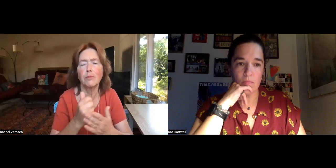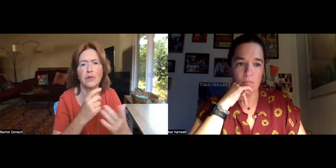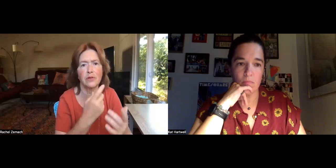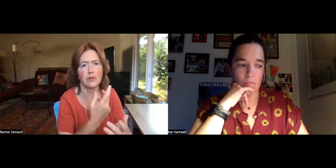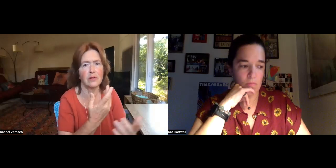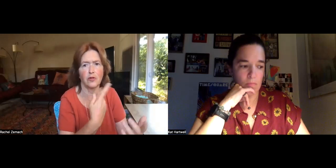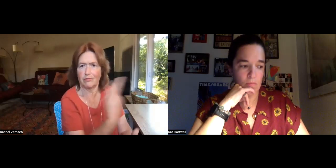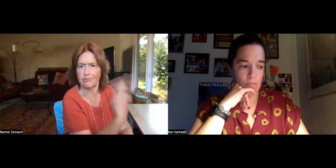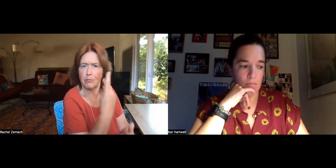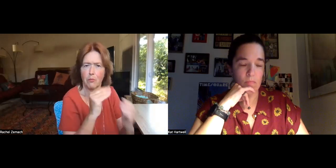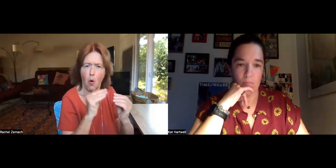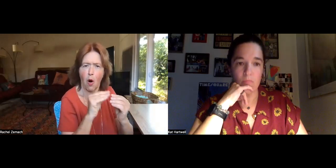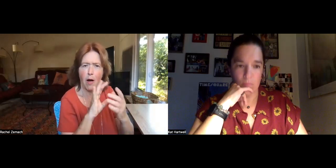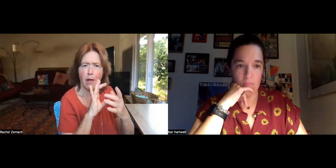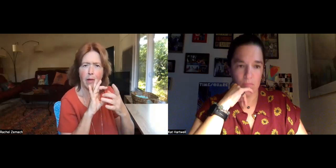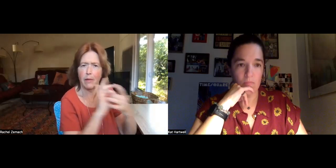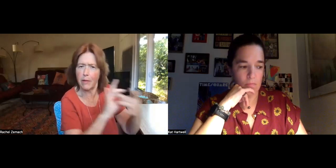helped more.